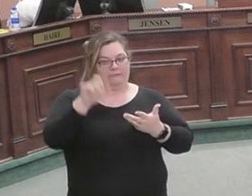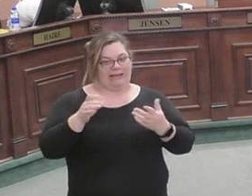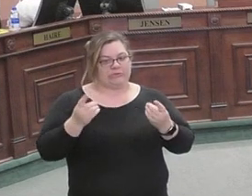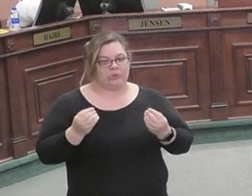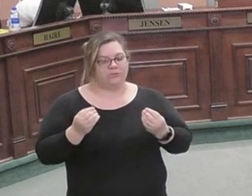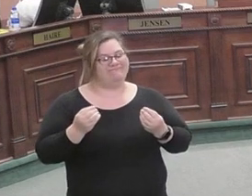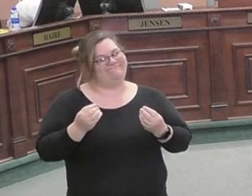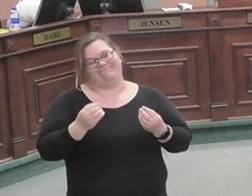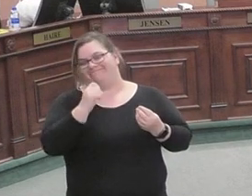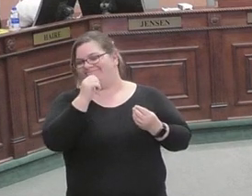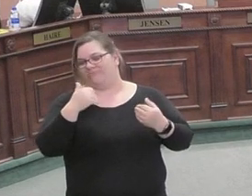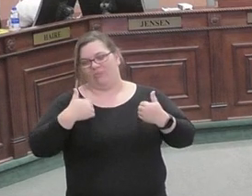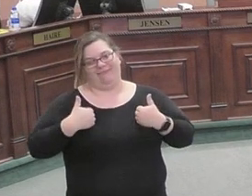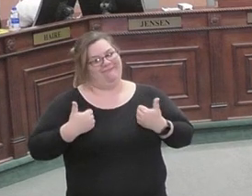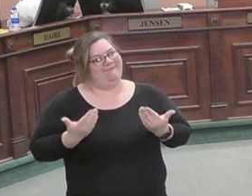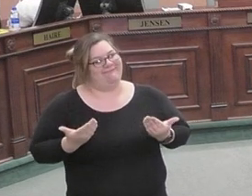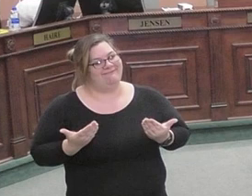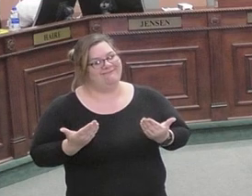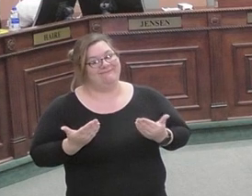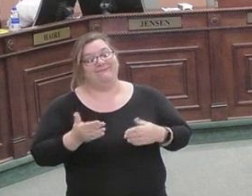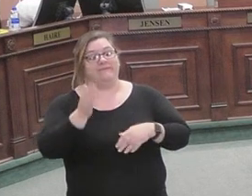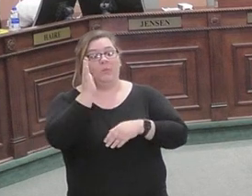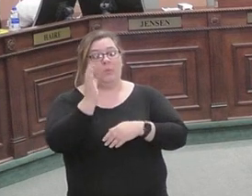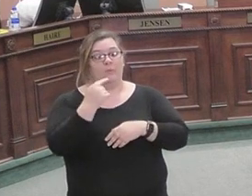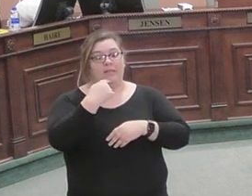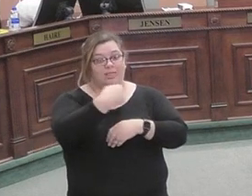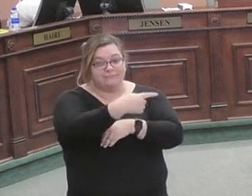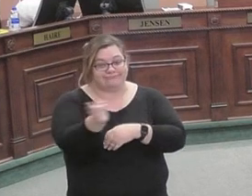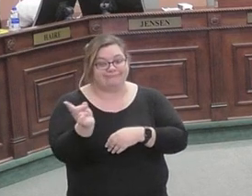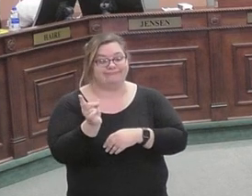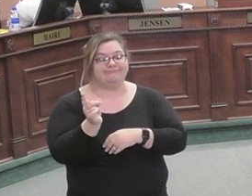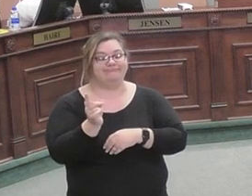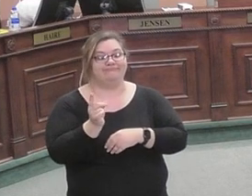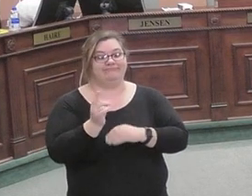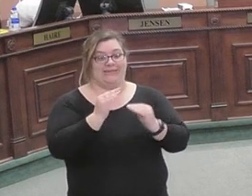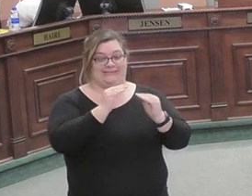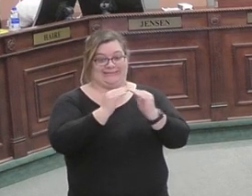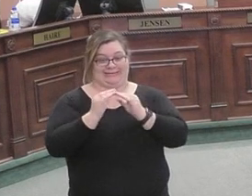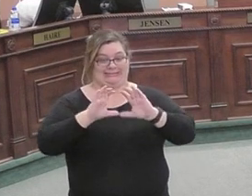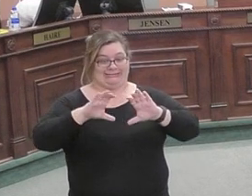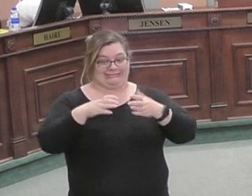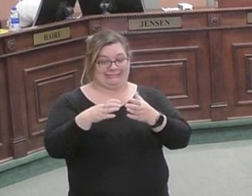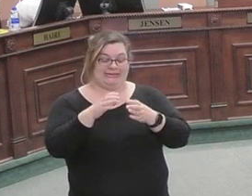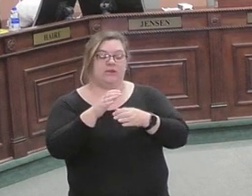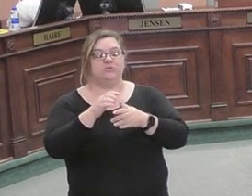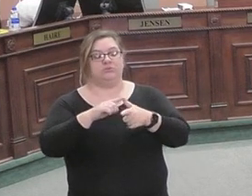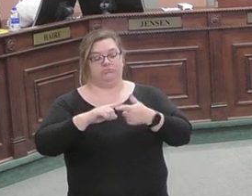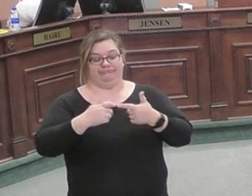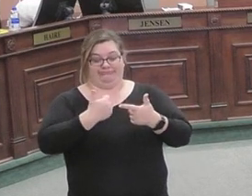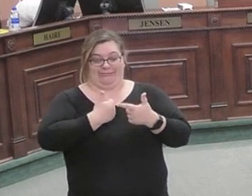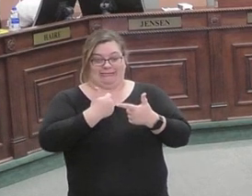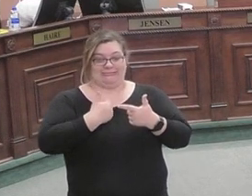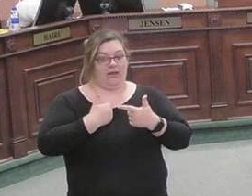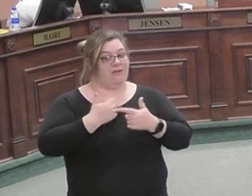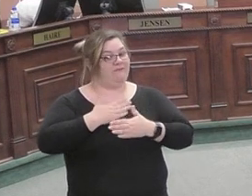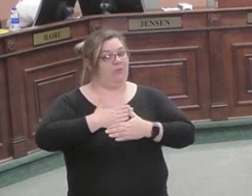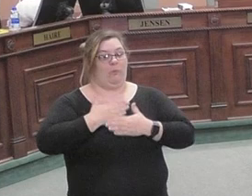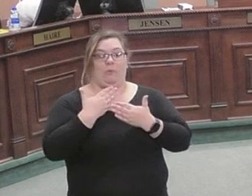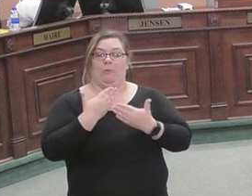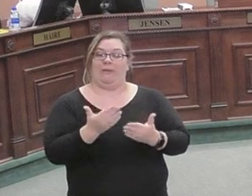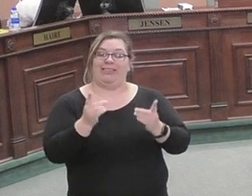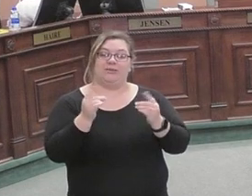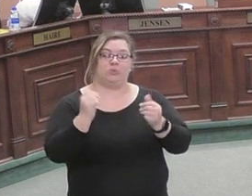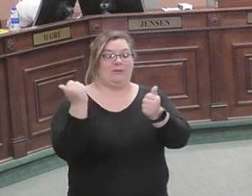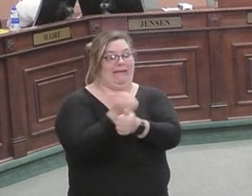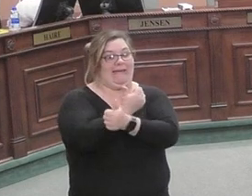as a community. But what I will say is that the City Council and myself are willing to do whatever we can that's